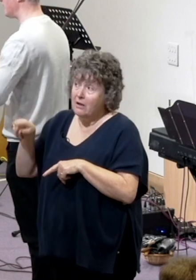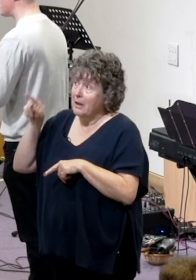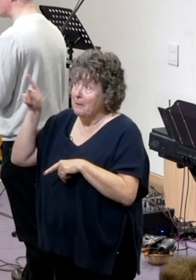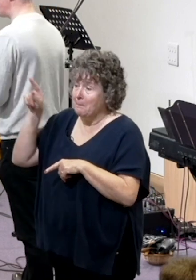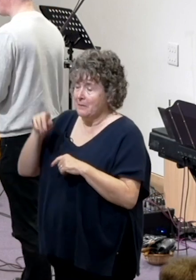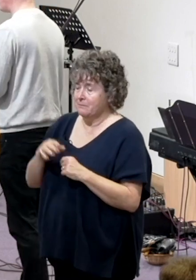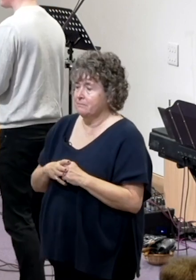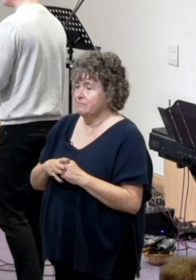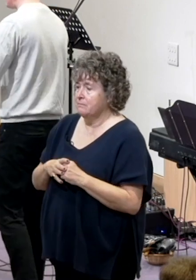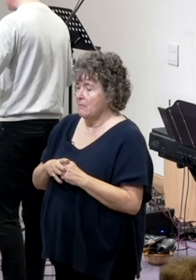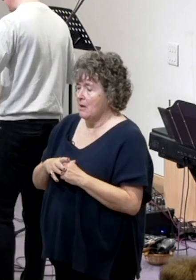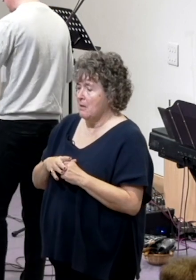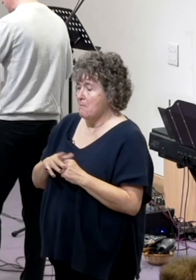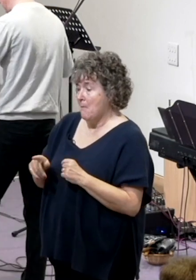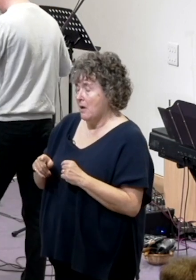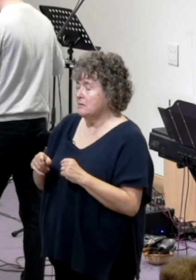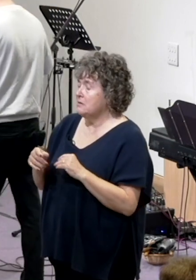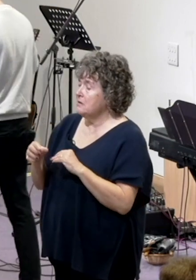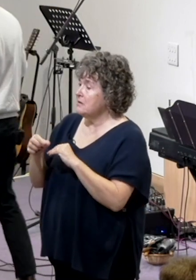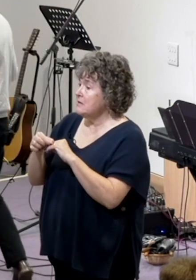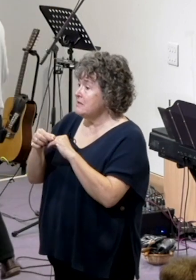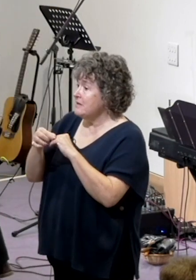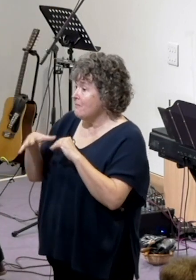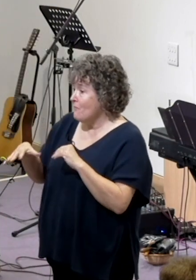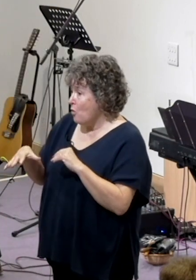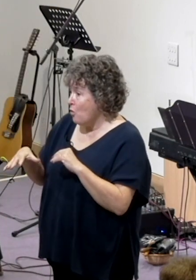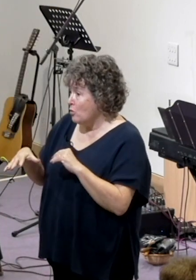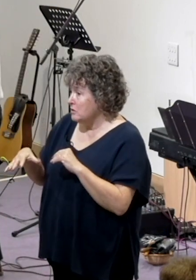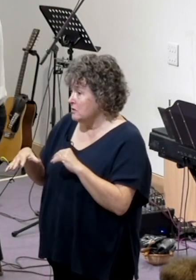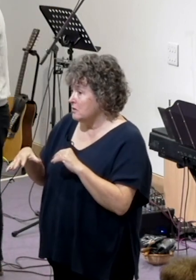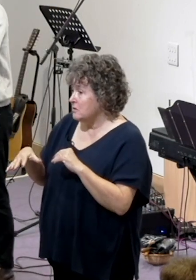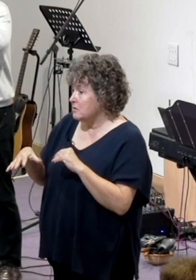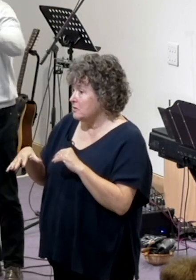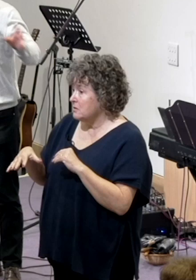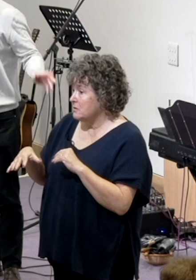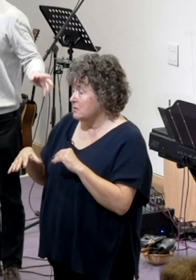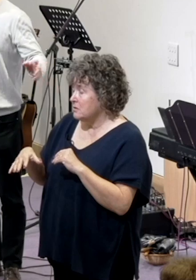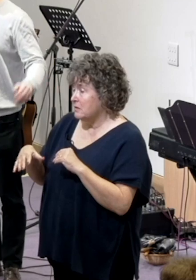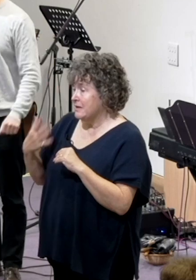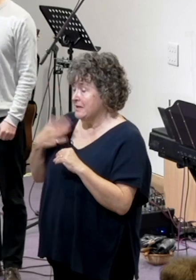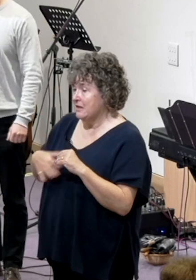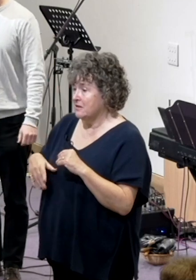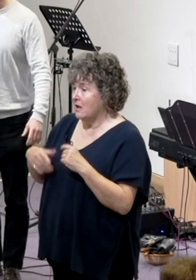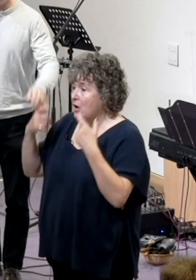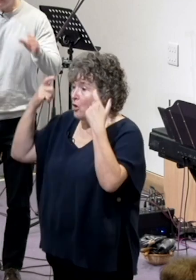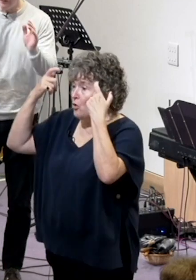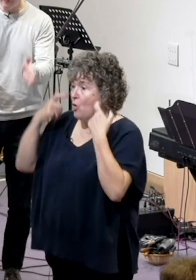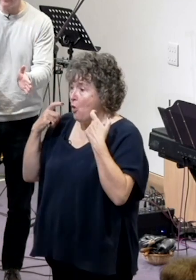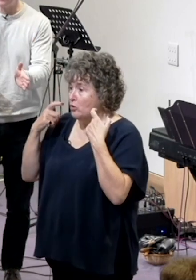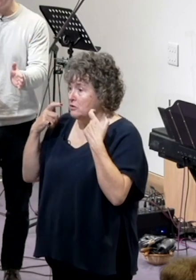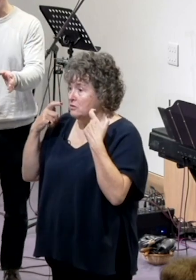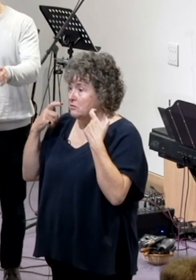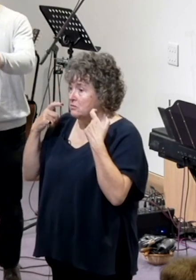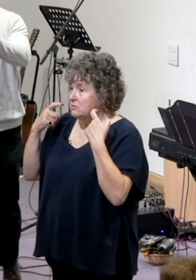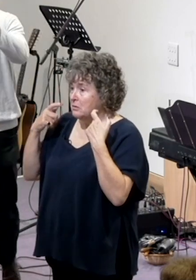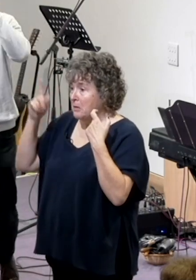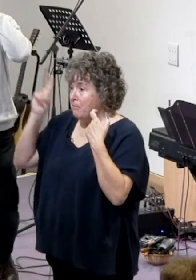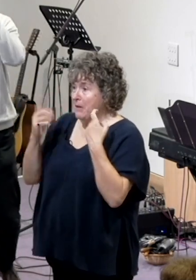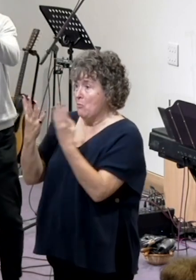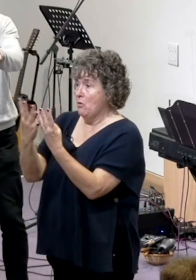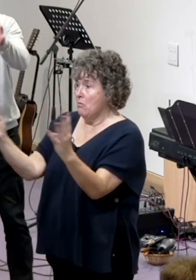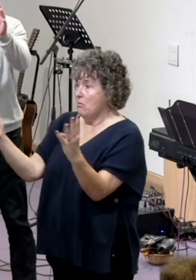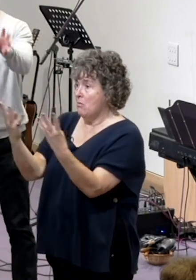And in a divorce, in these circumstances, it would normally involve a public trial where Joseph would stand up and